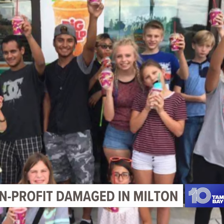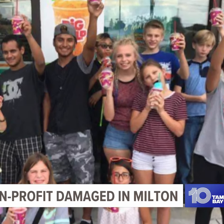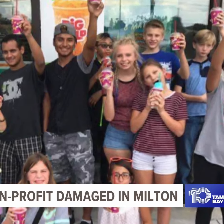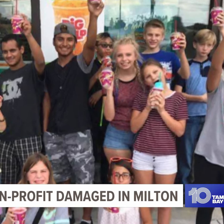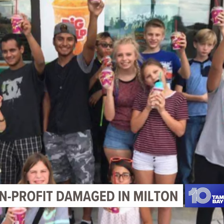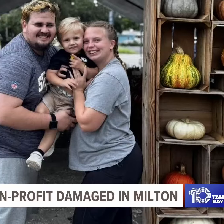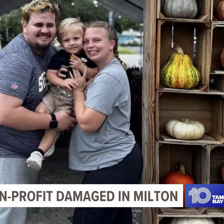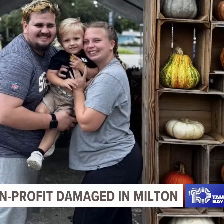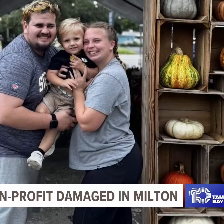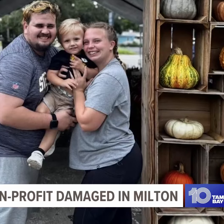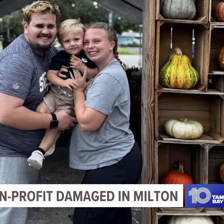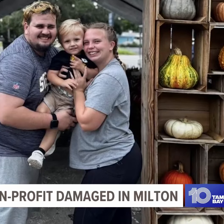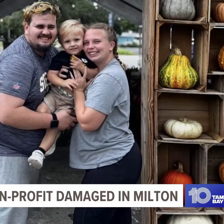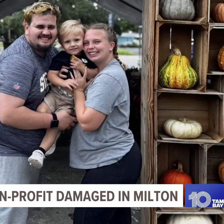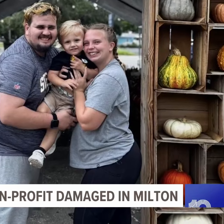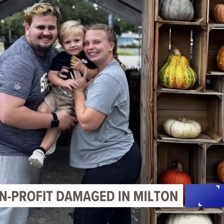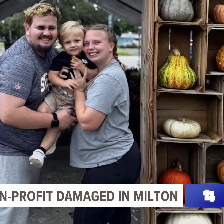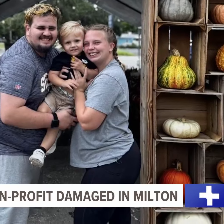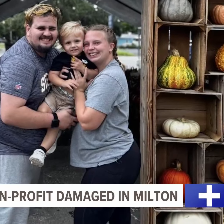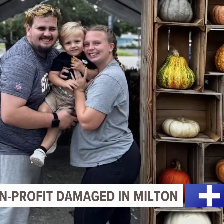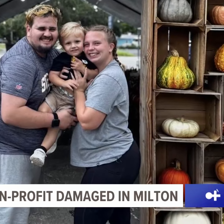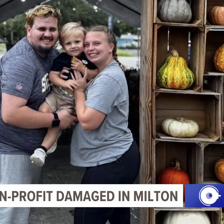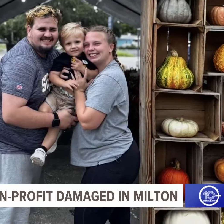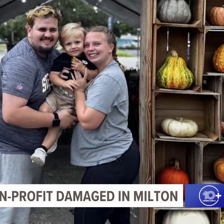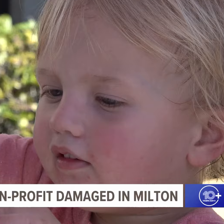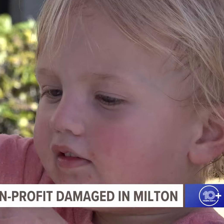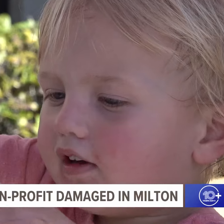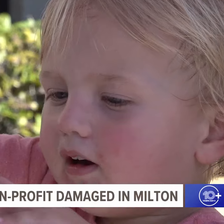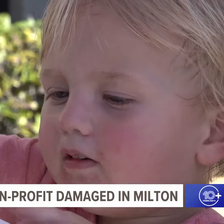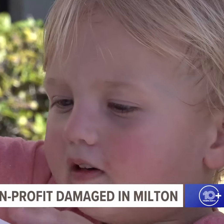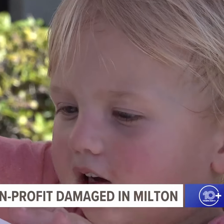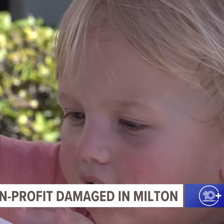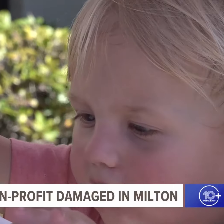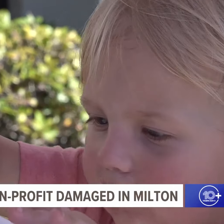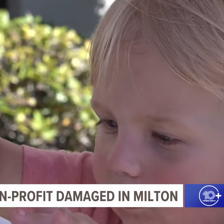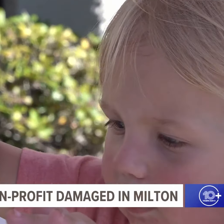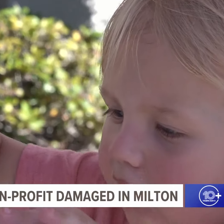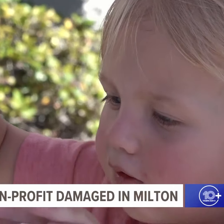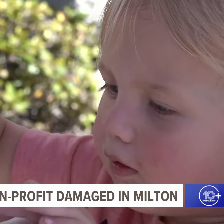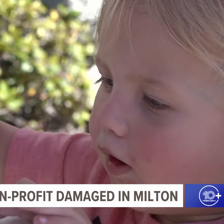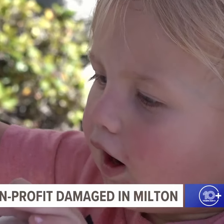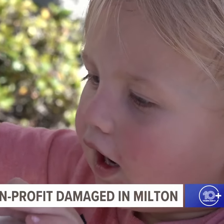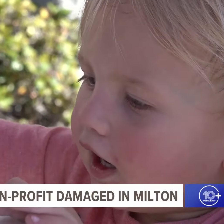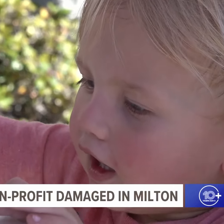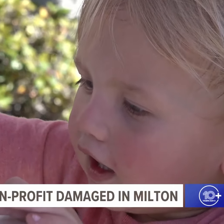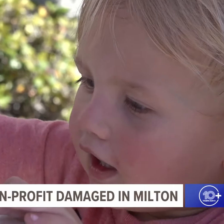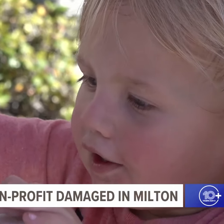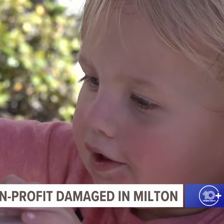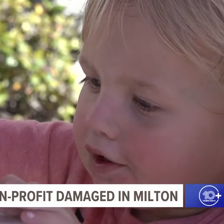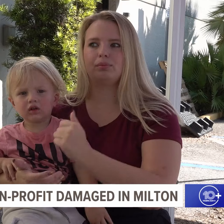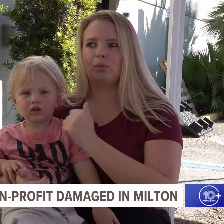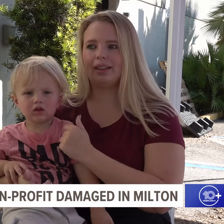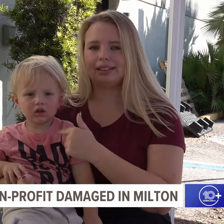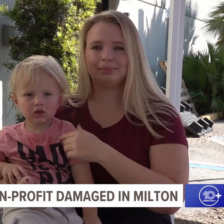it is. She met her husband here and now their two year old hearing son attends the programs. And it really helps